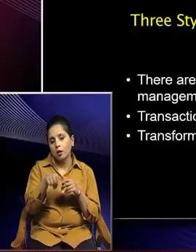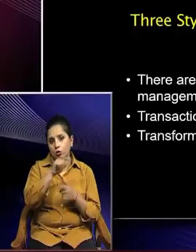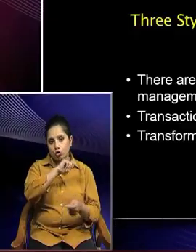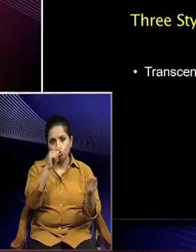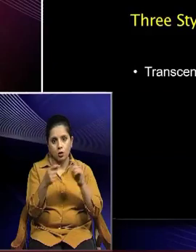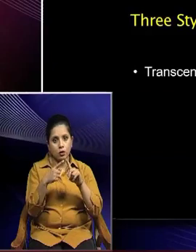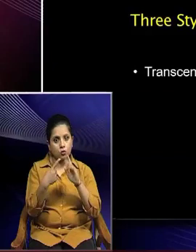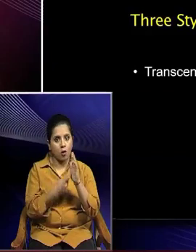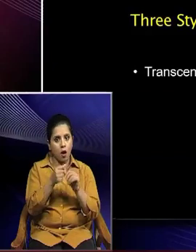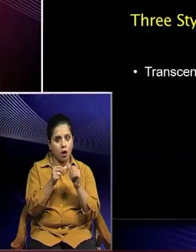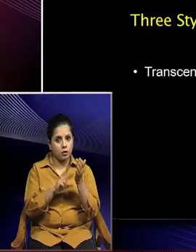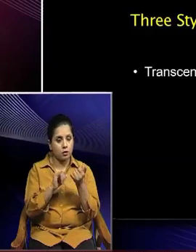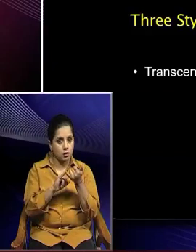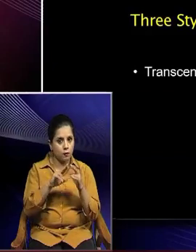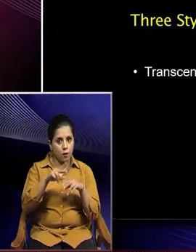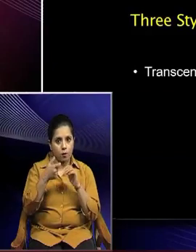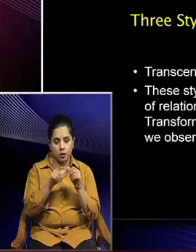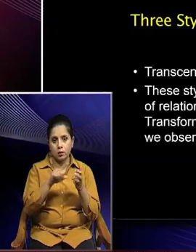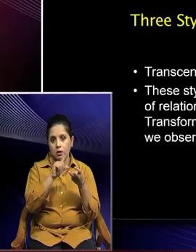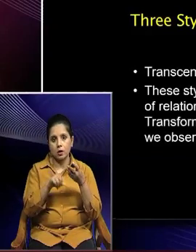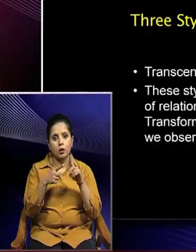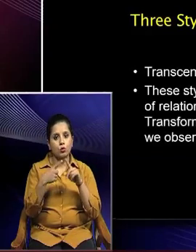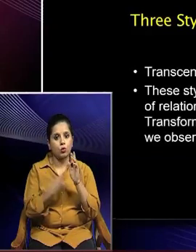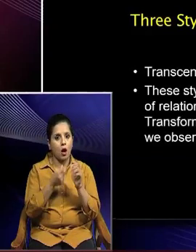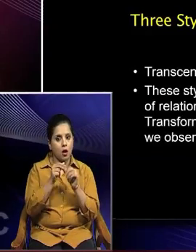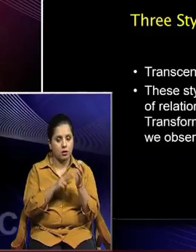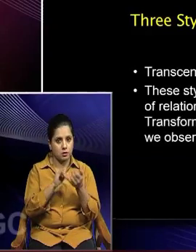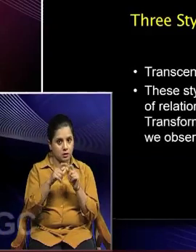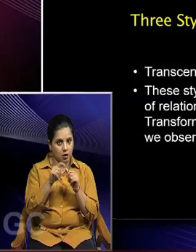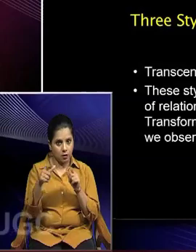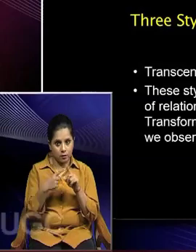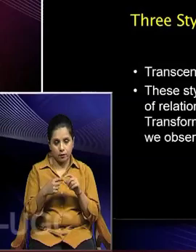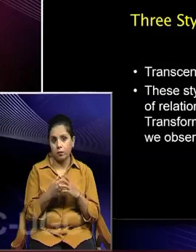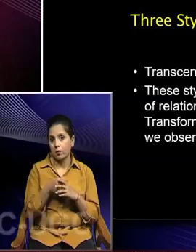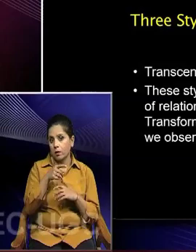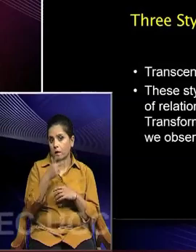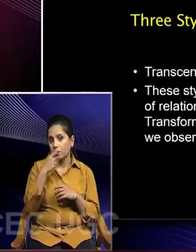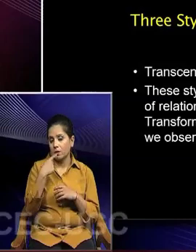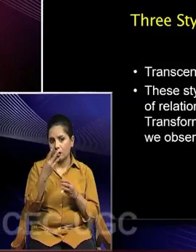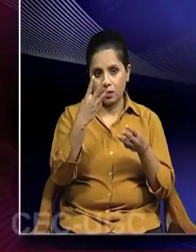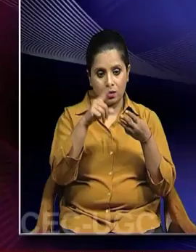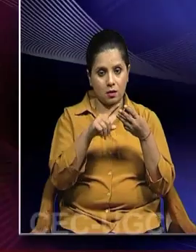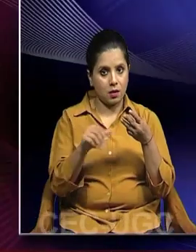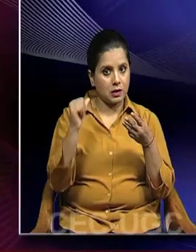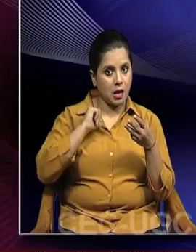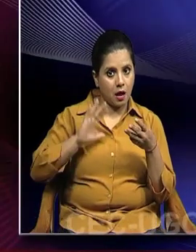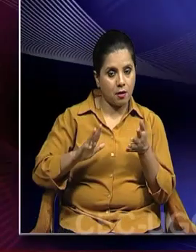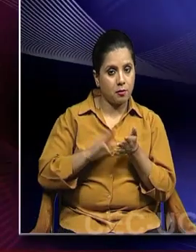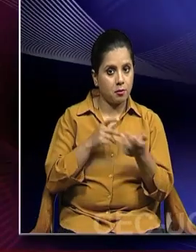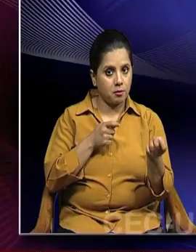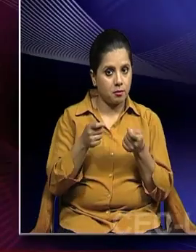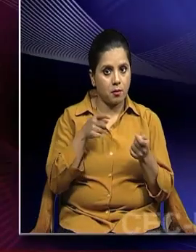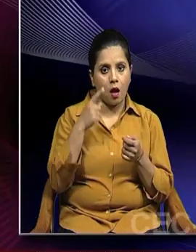and the third one is transcendental. So it says that these 3 styles of management,